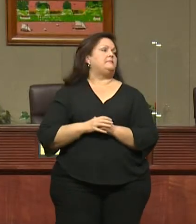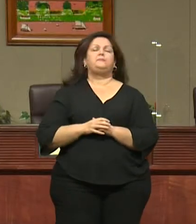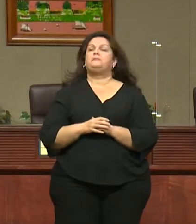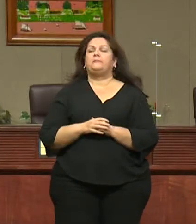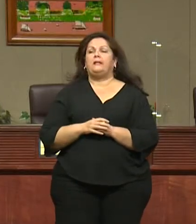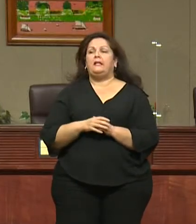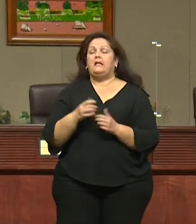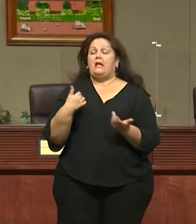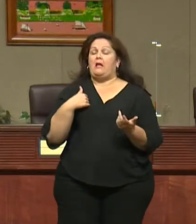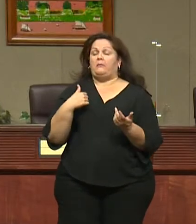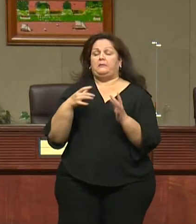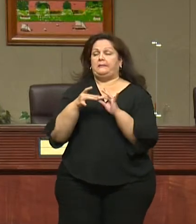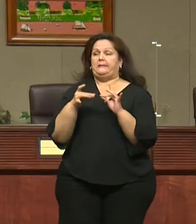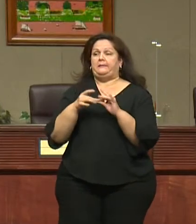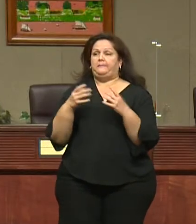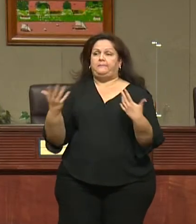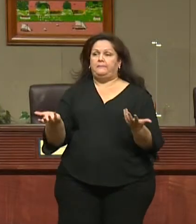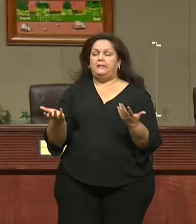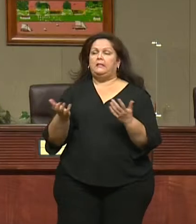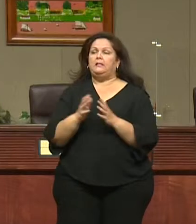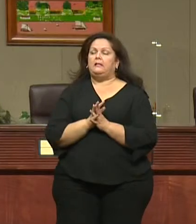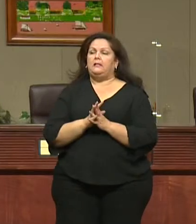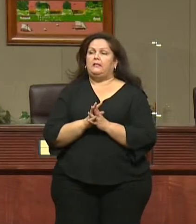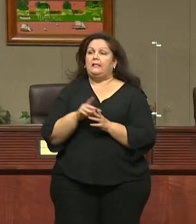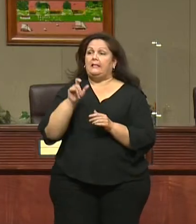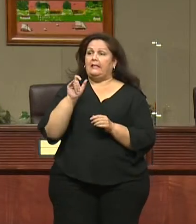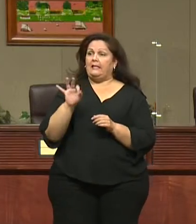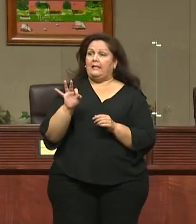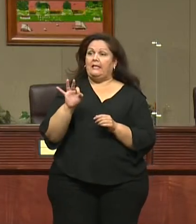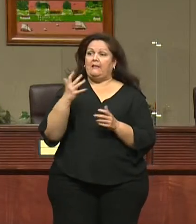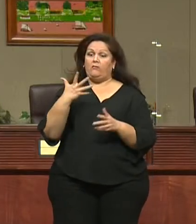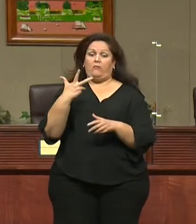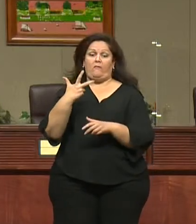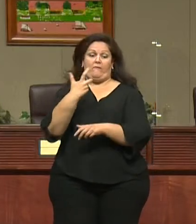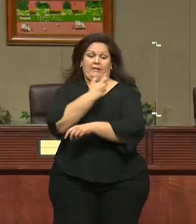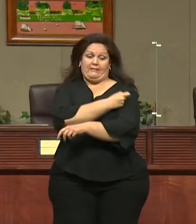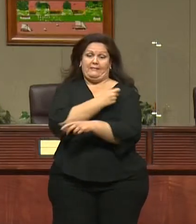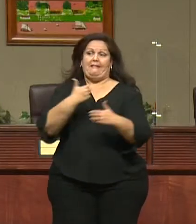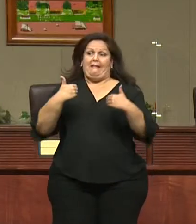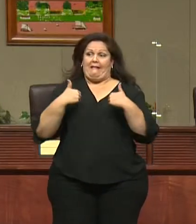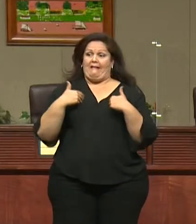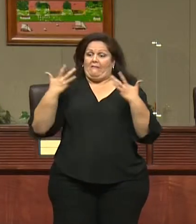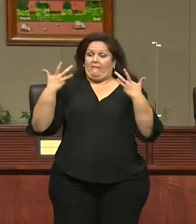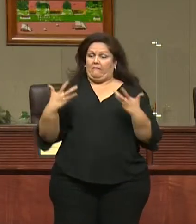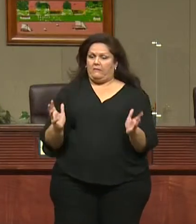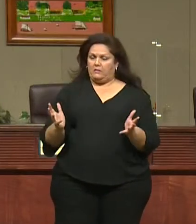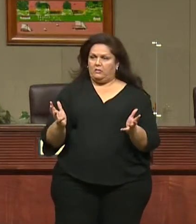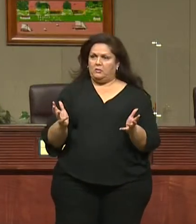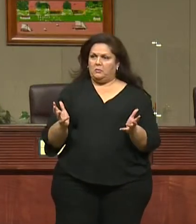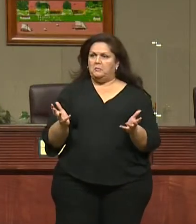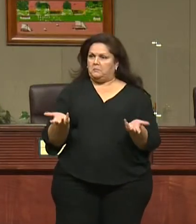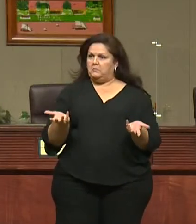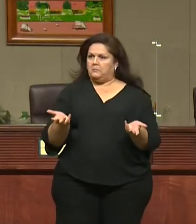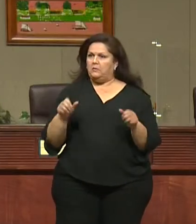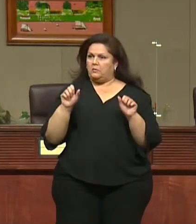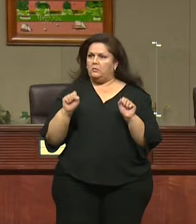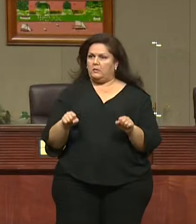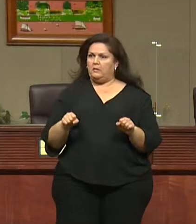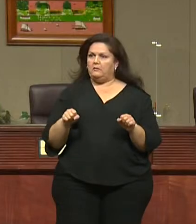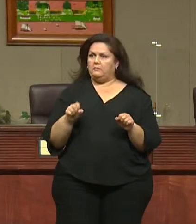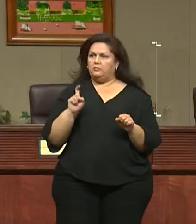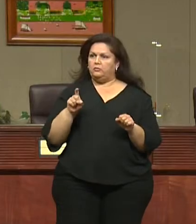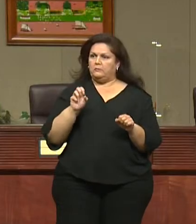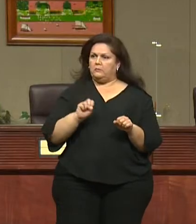What I would say is this, is that certainly if you have been vaccinated, there's no reason why you cannot return